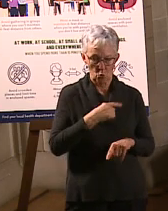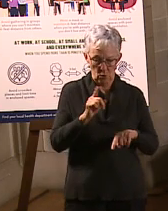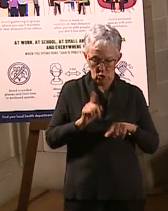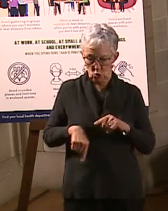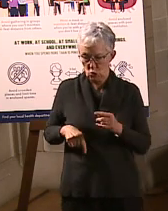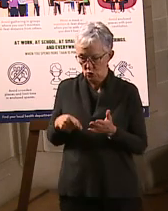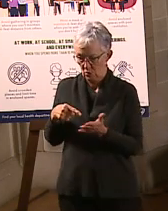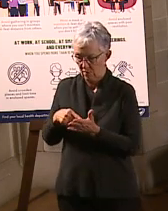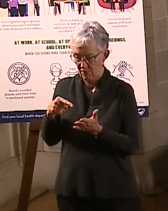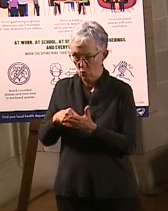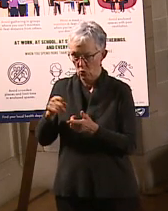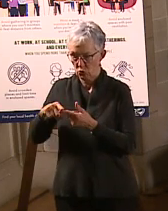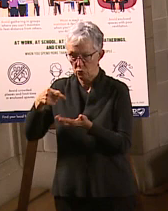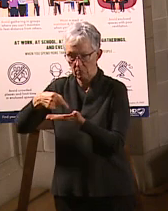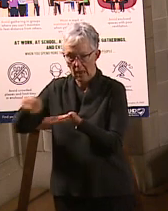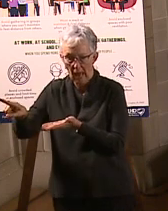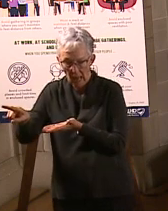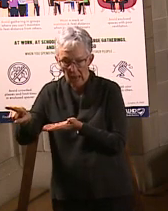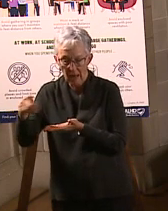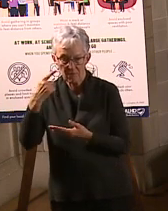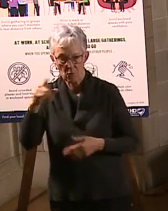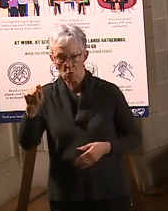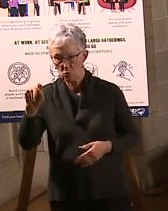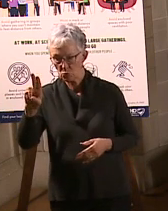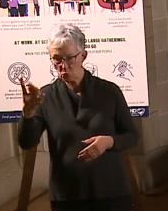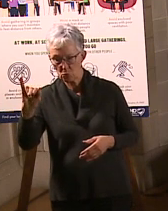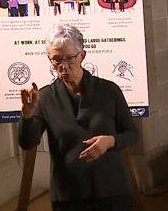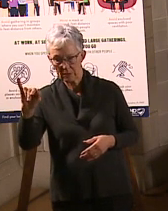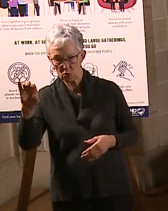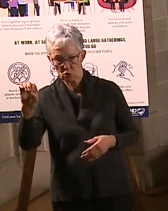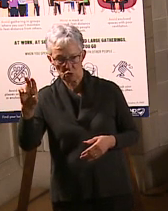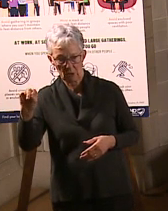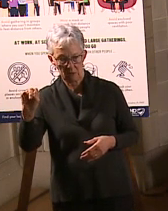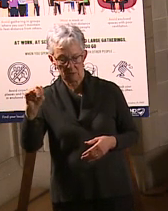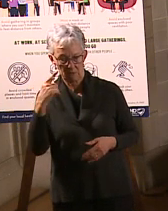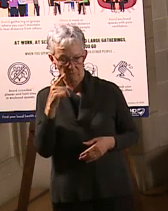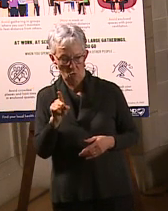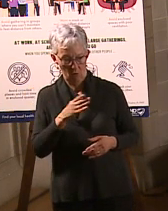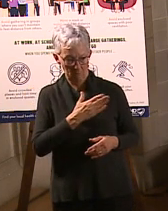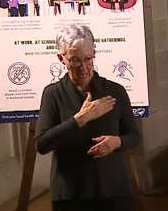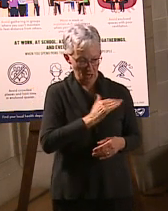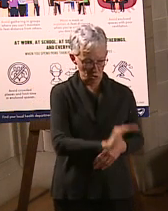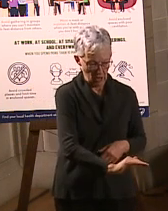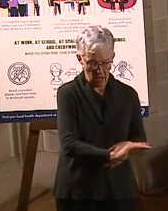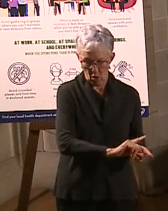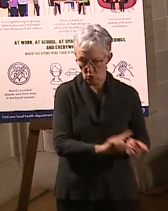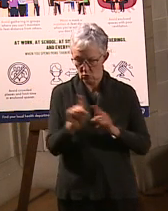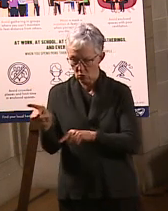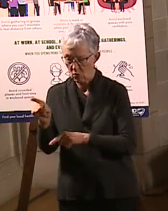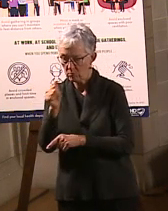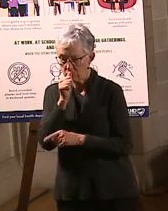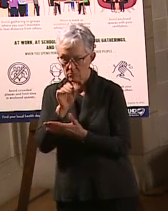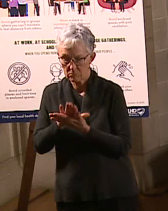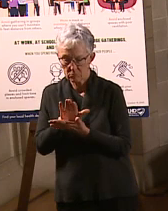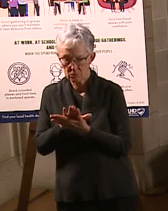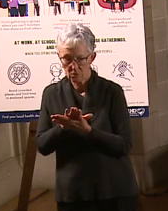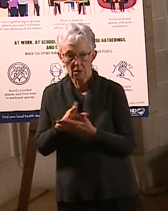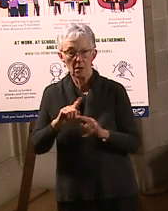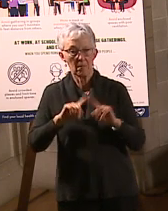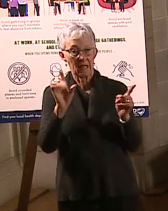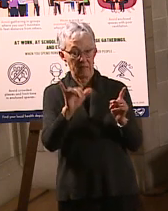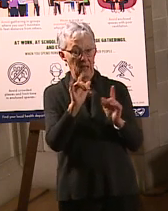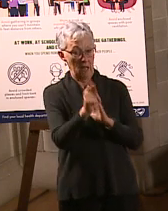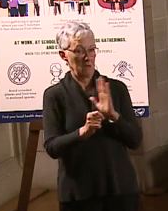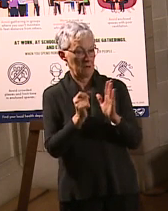our property taxes that we're already paying for public school. But fortunately, we lived in a state at that time that